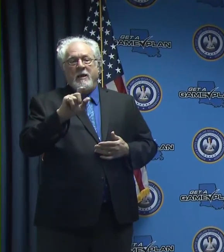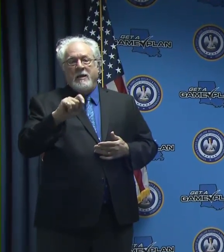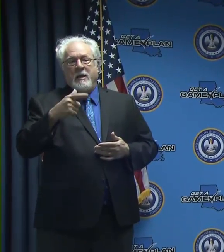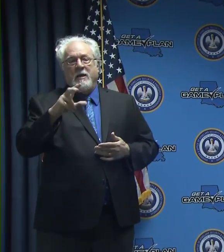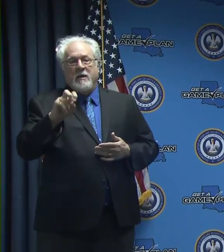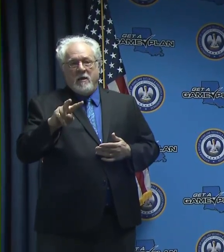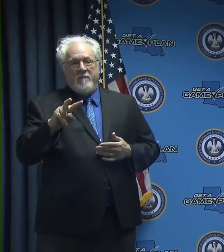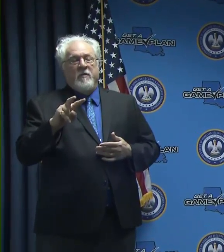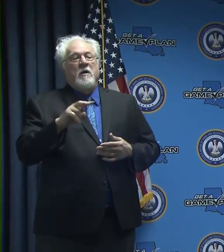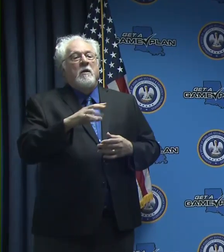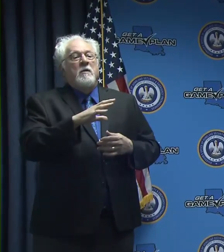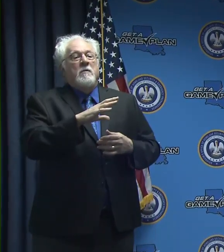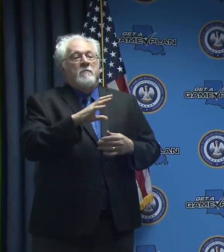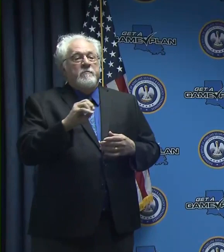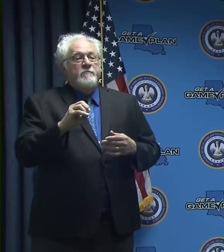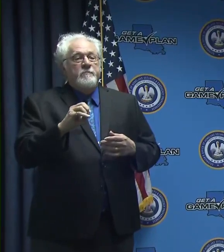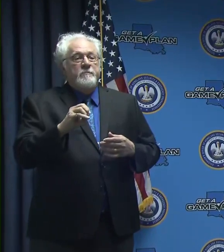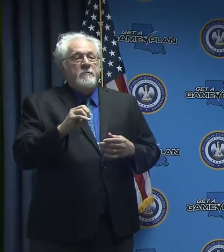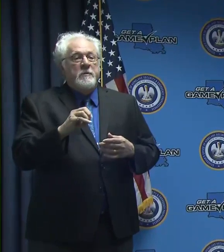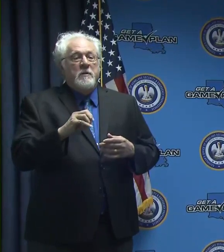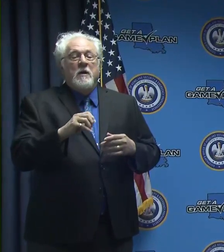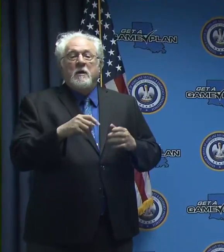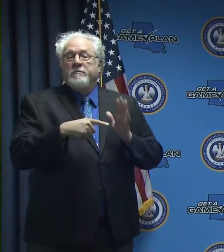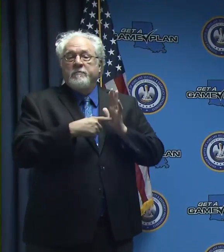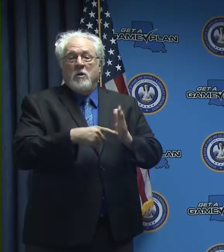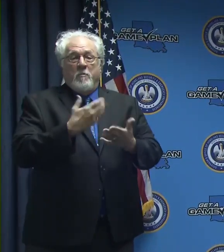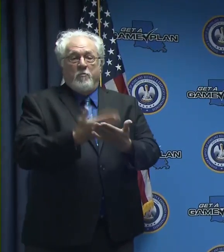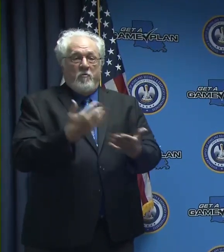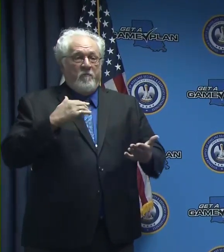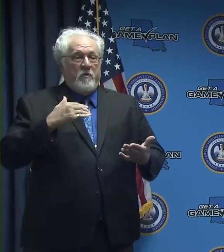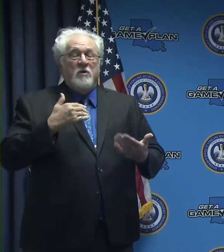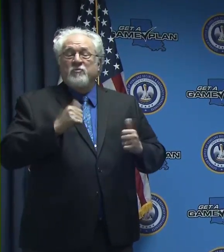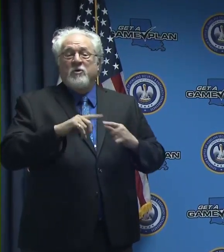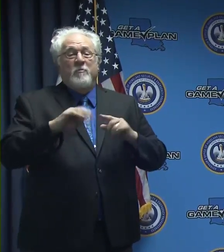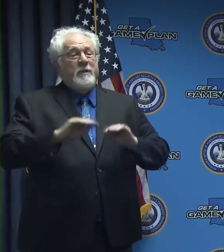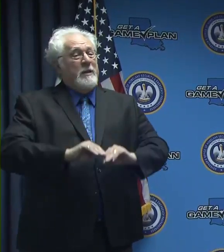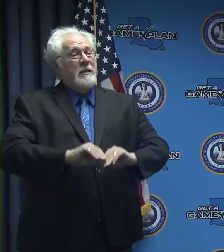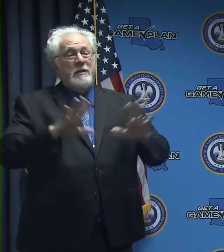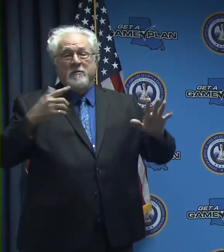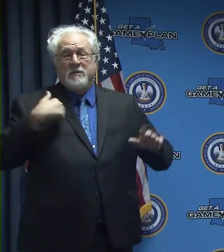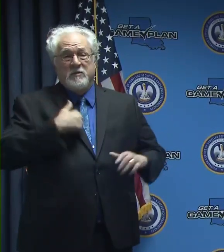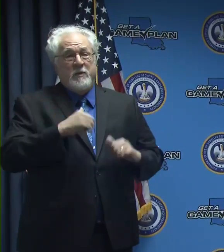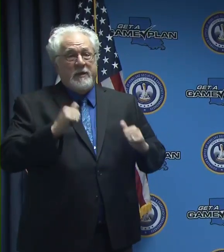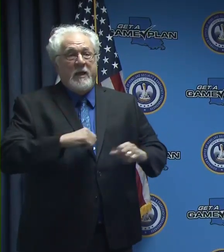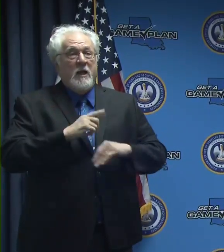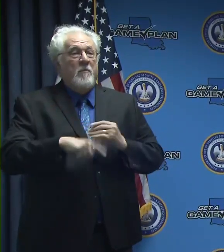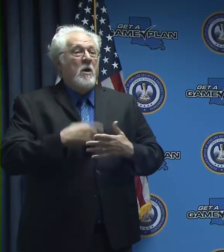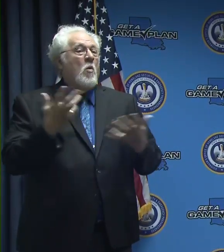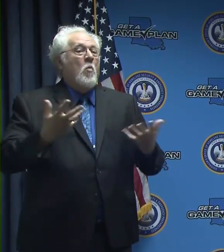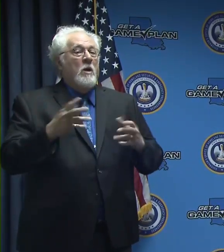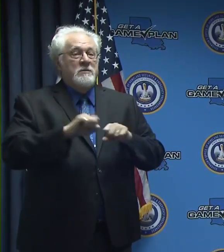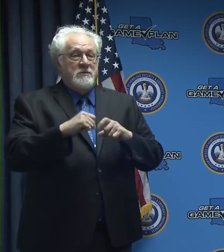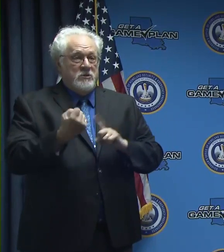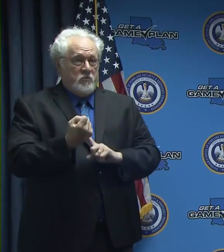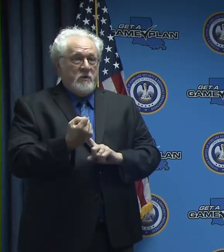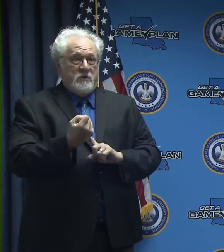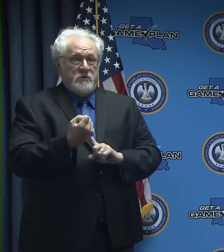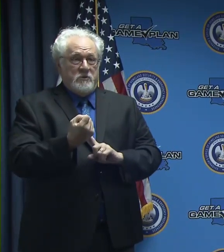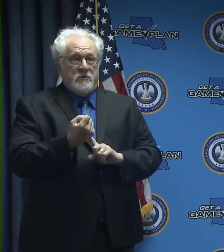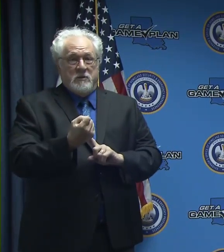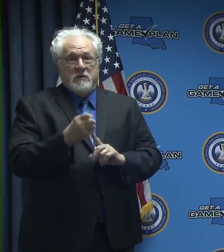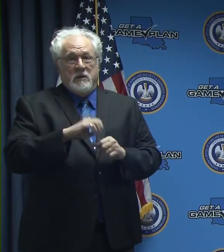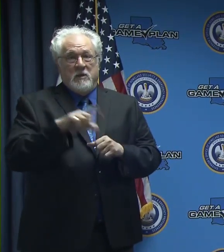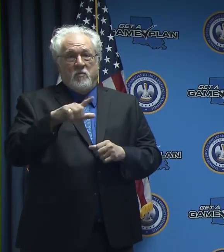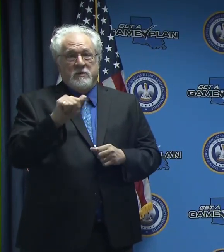is continued proof of our efforts to be as transparent as we can be about what the situation here is